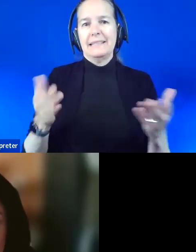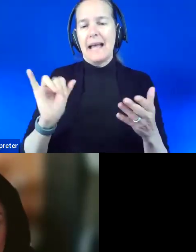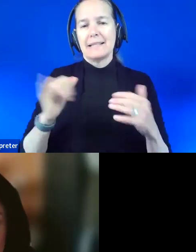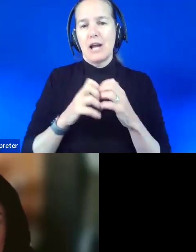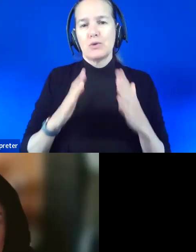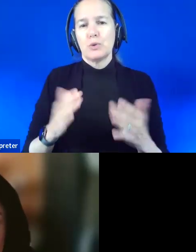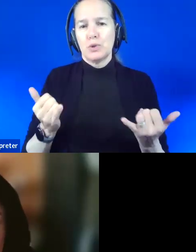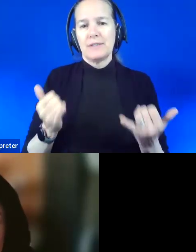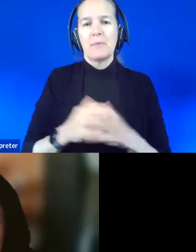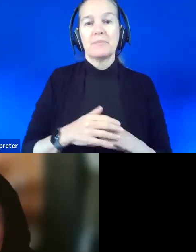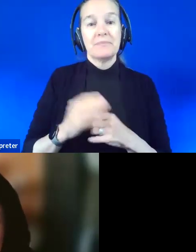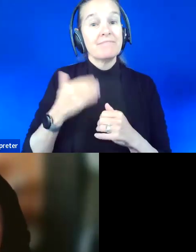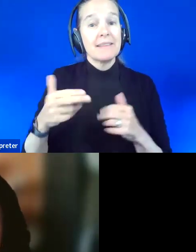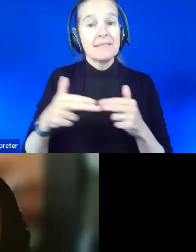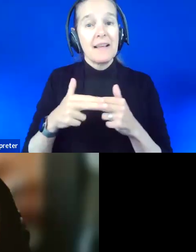please.